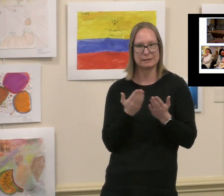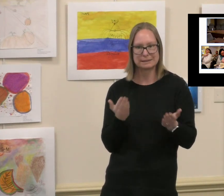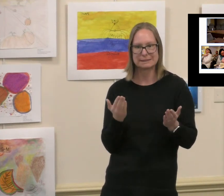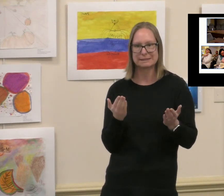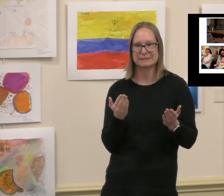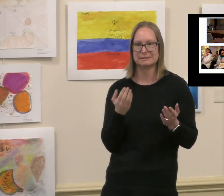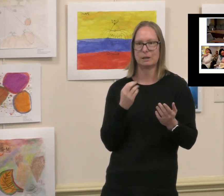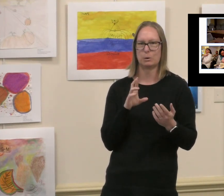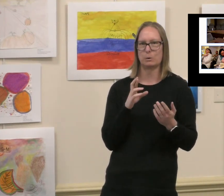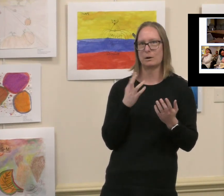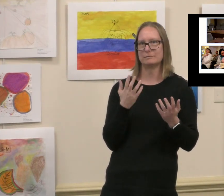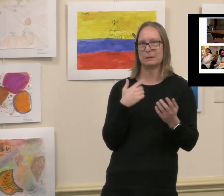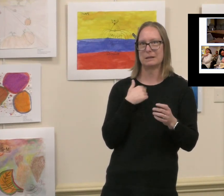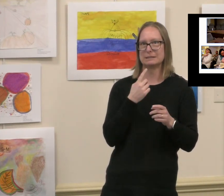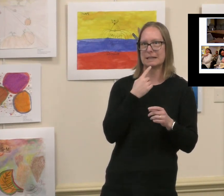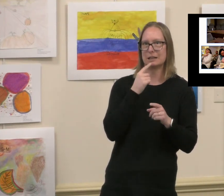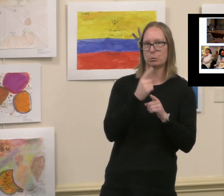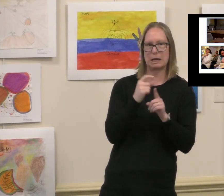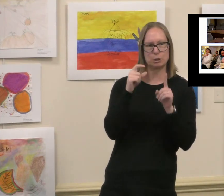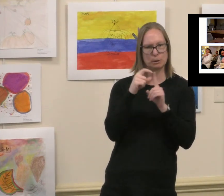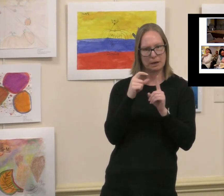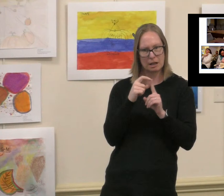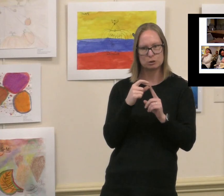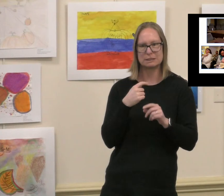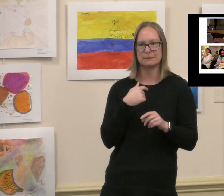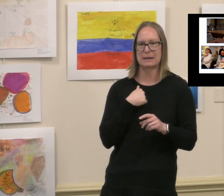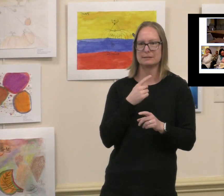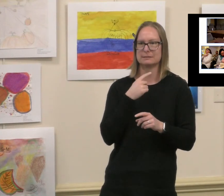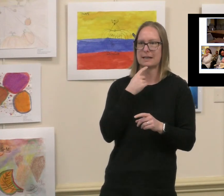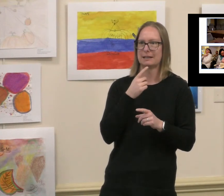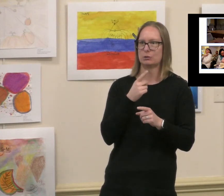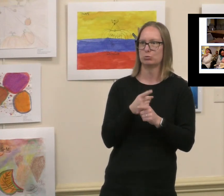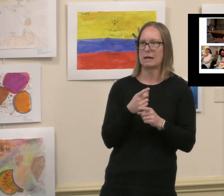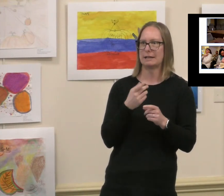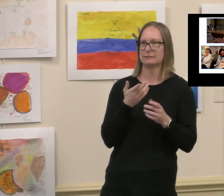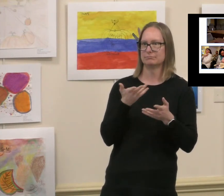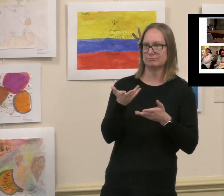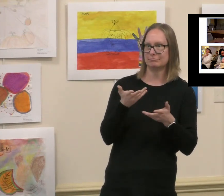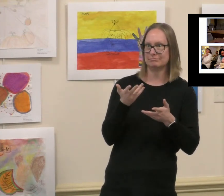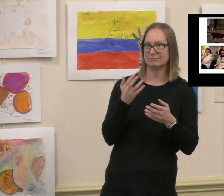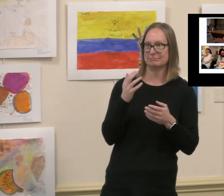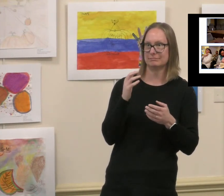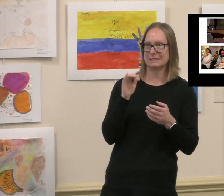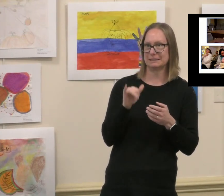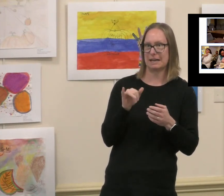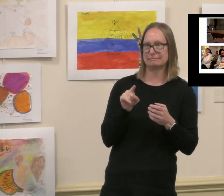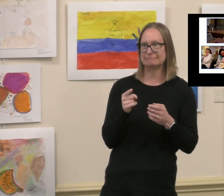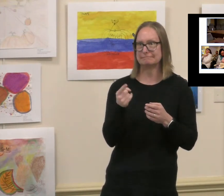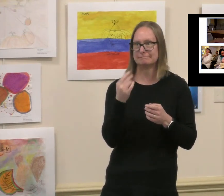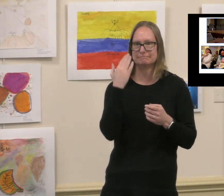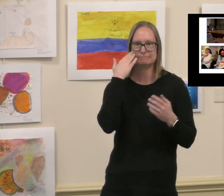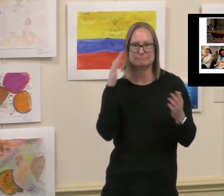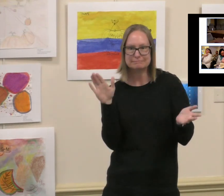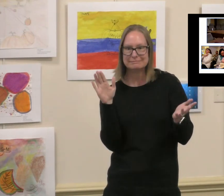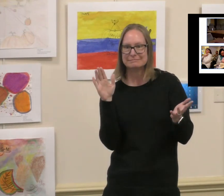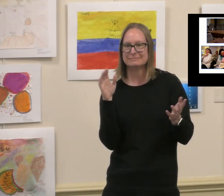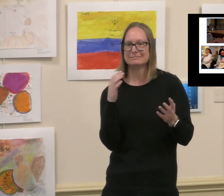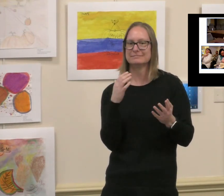often don't know what the right thing to say is. They don't know the right terminology. They're unsure of how to proceed,